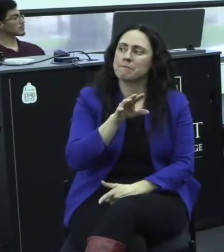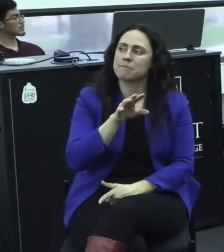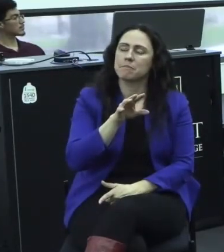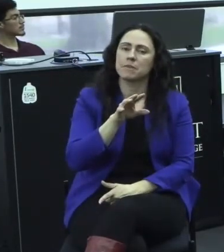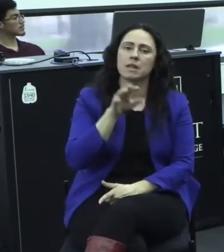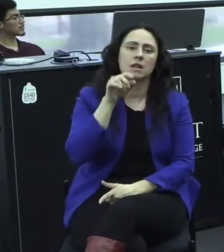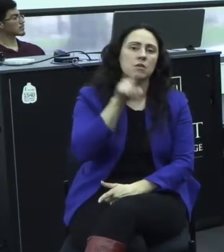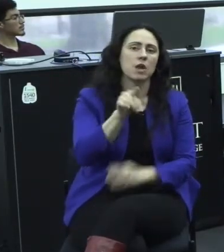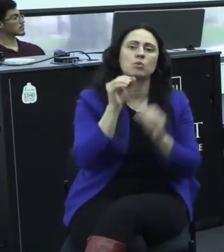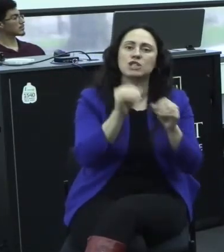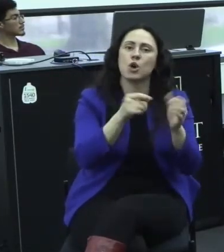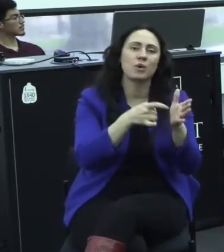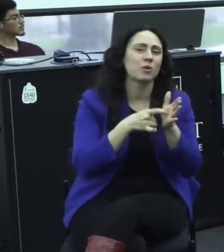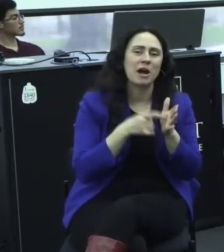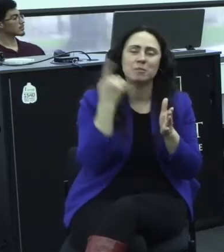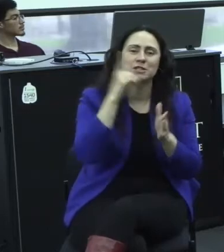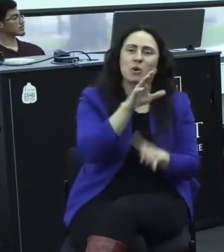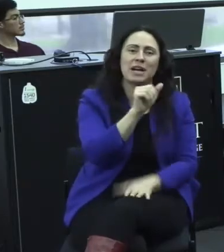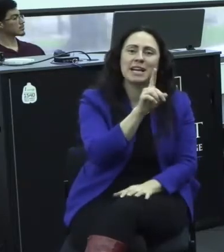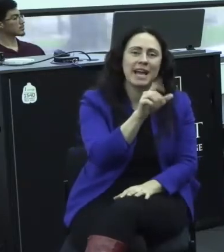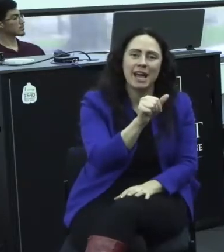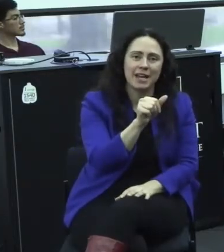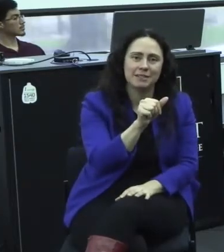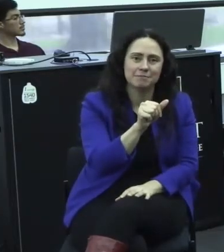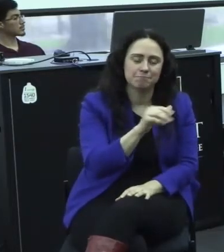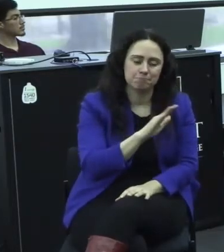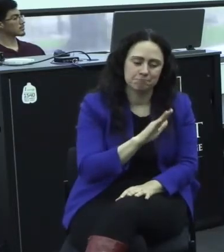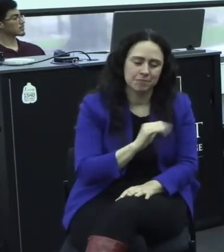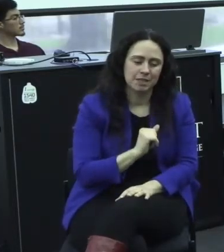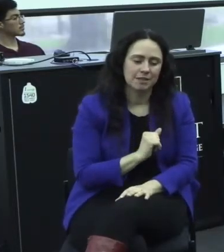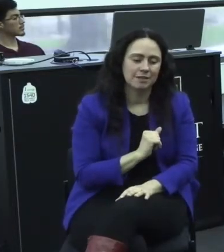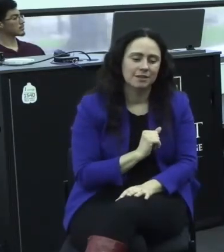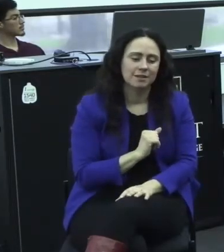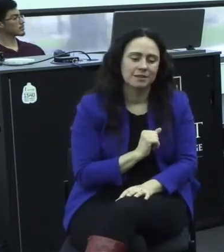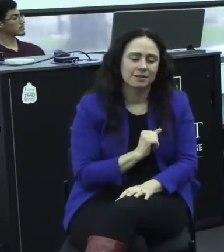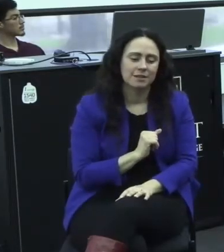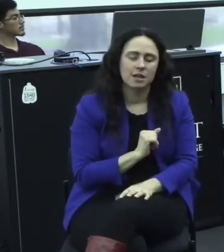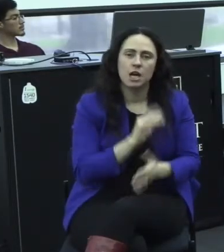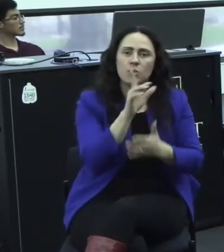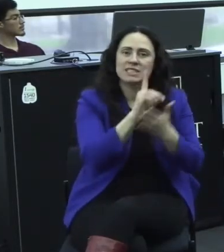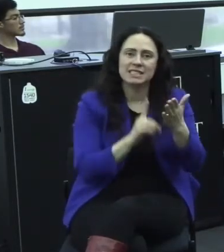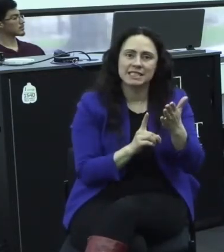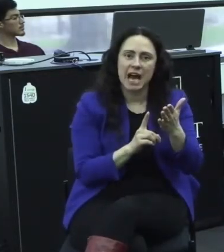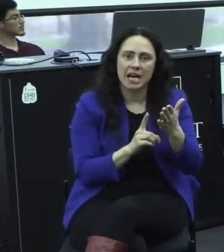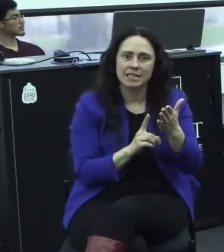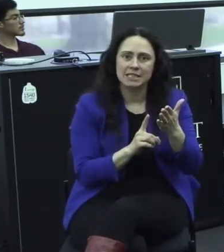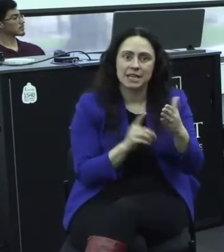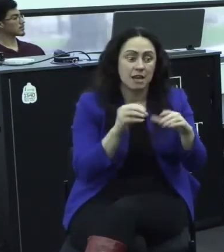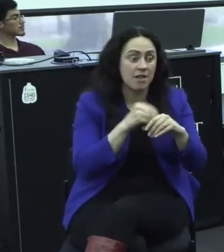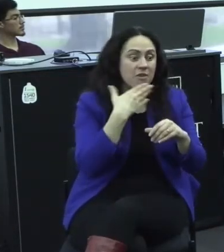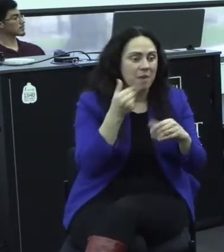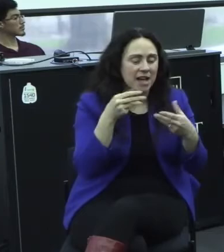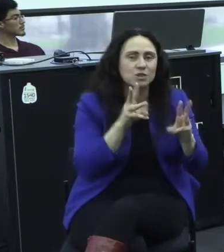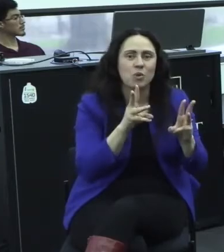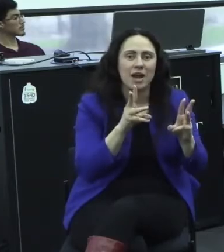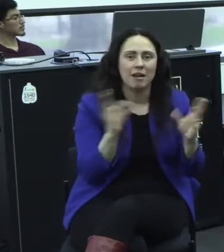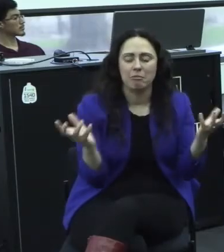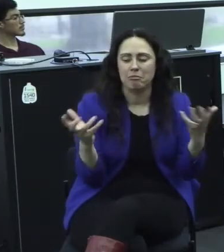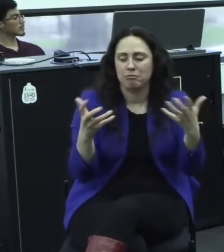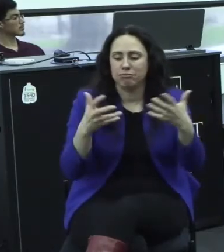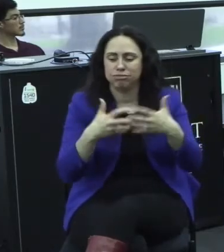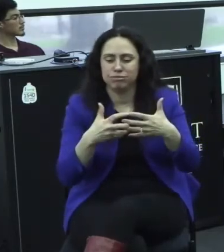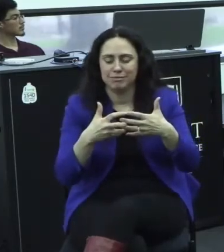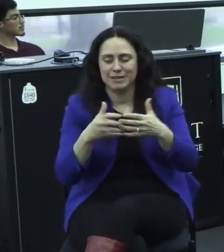there was no requirements for ADA. This was simply designed in the best way to serve